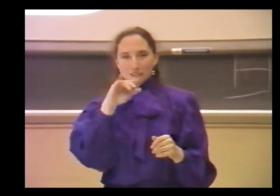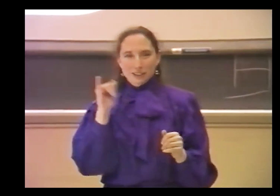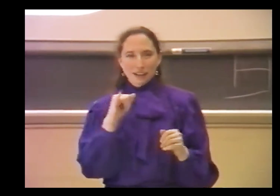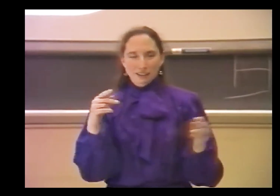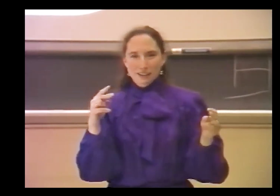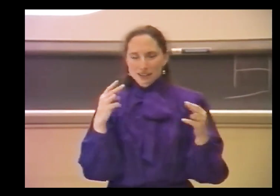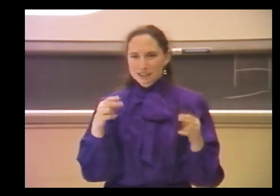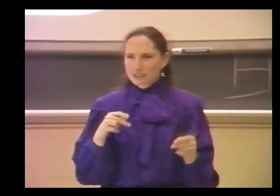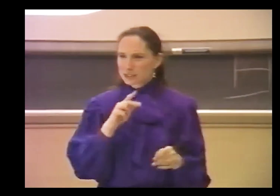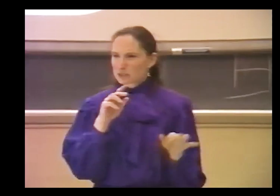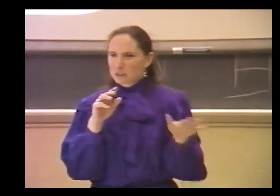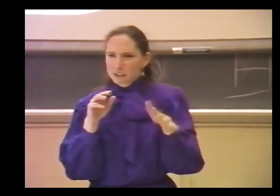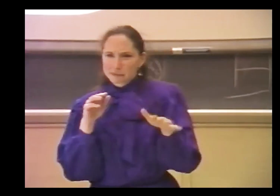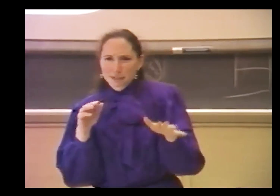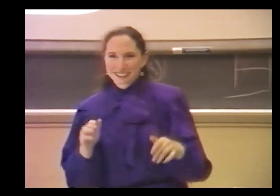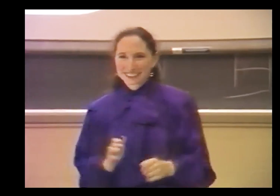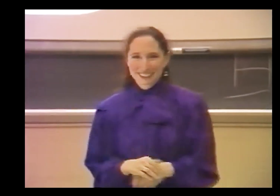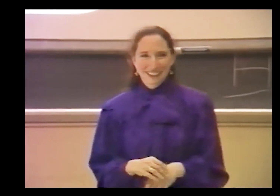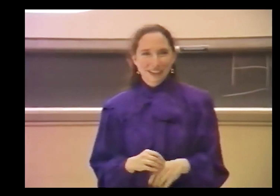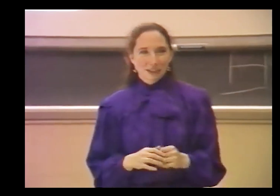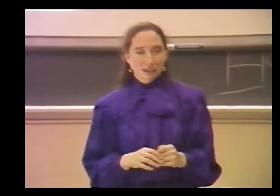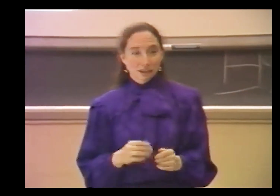looks like this, sort of.